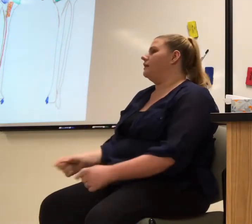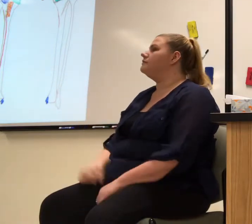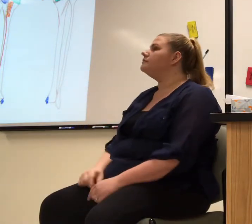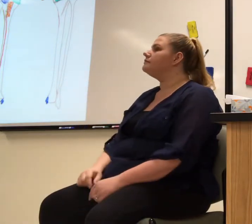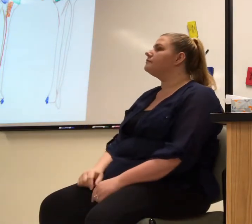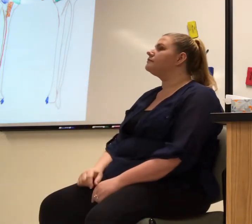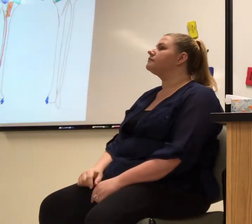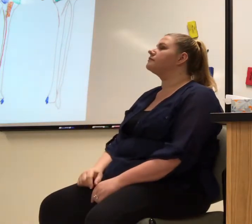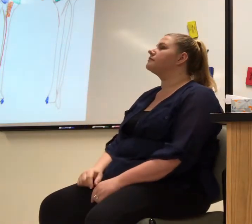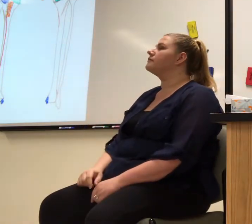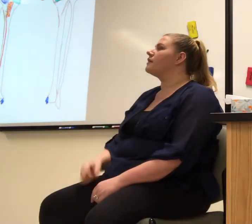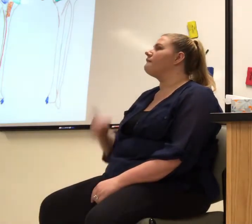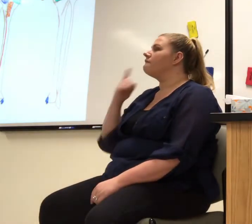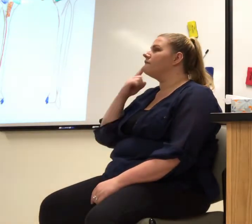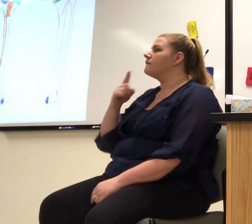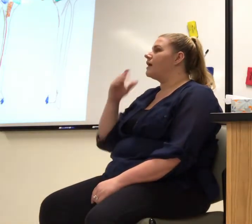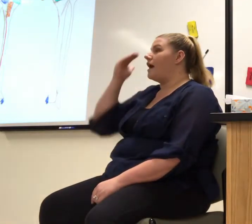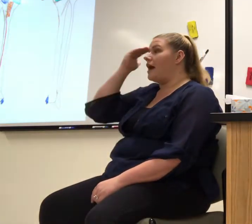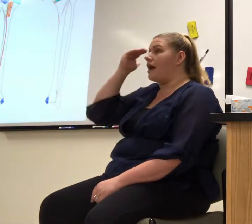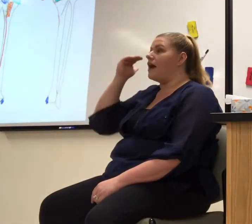Head of fibula, I use red.